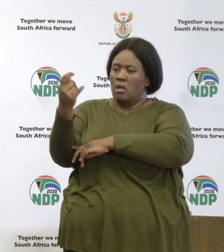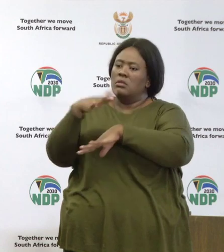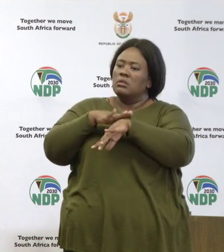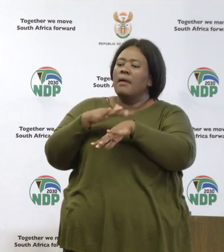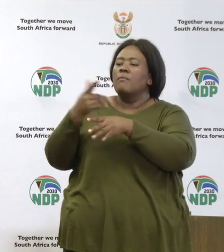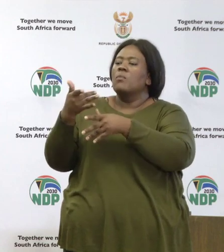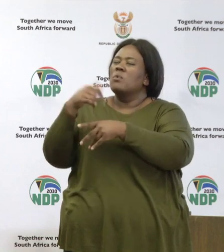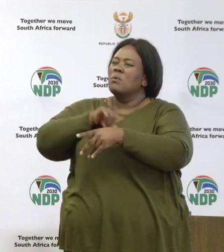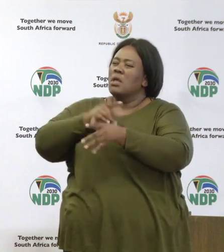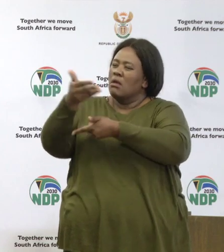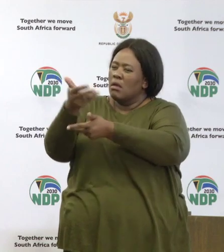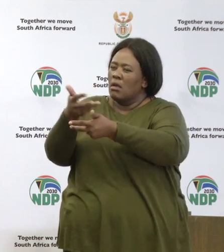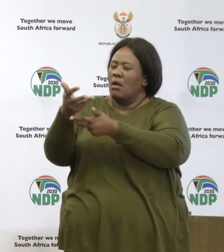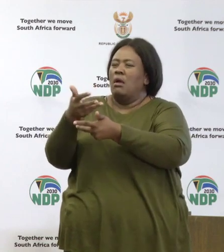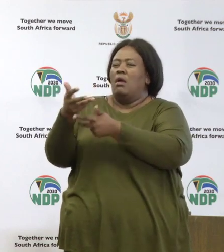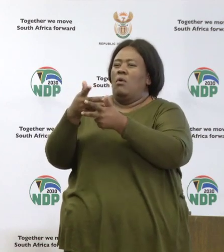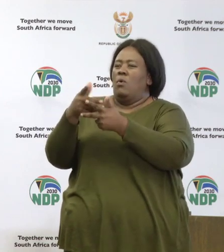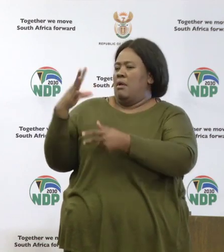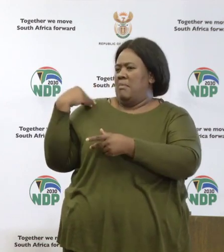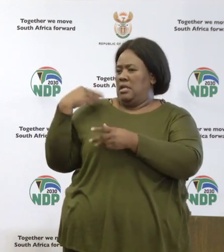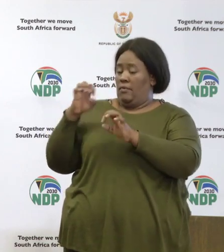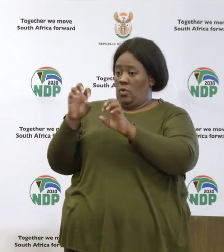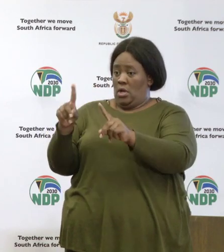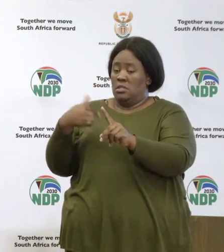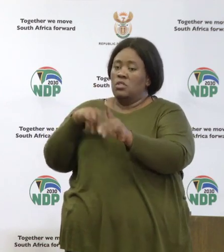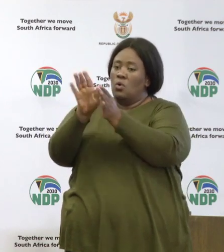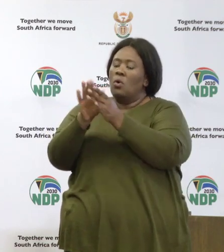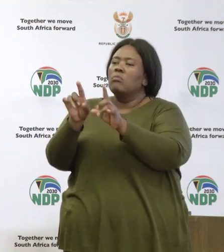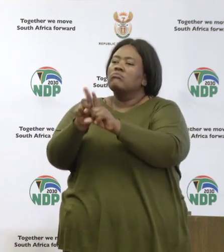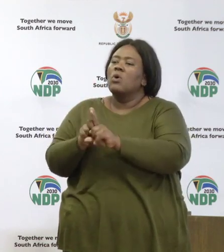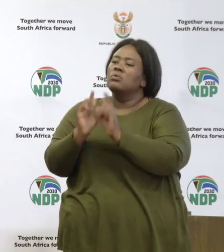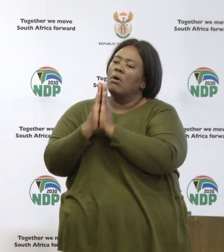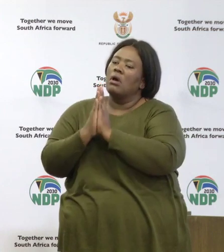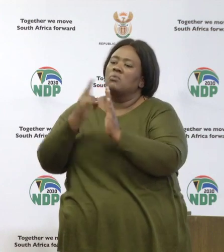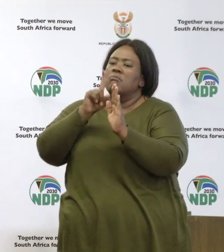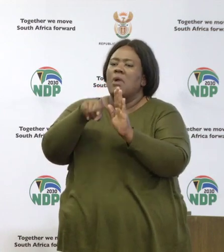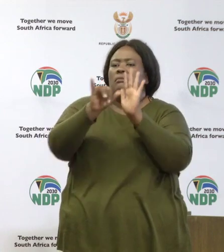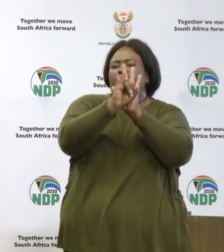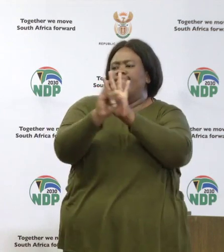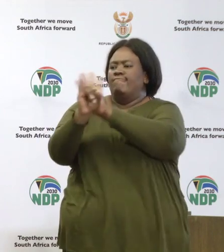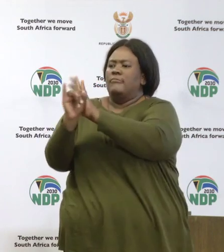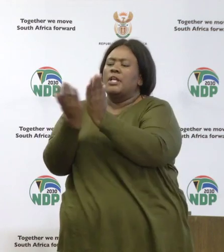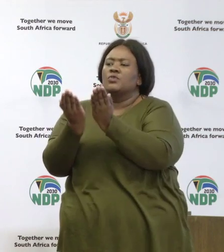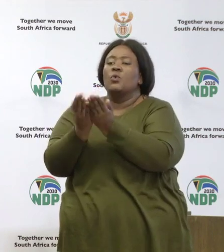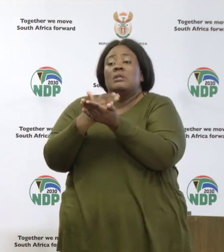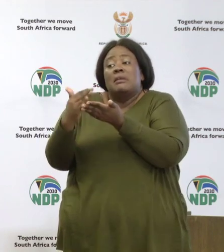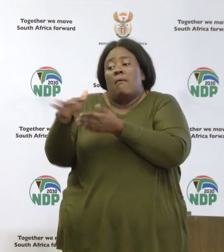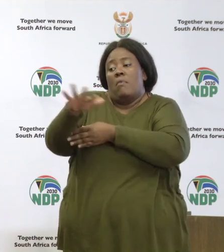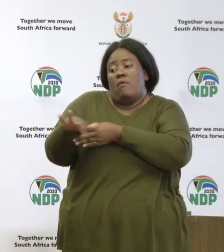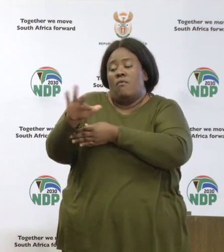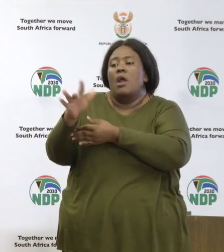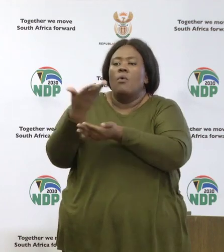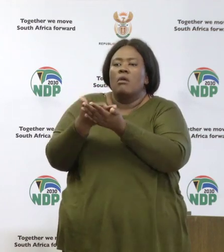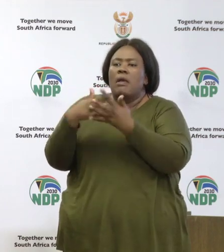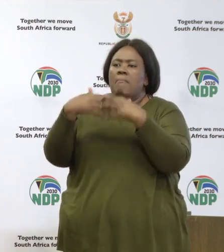with Minister of Education, she has requested that we also identify schools as some of the areas where we will